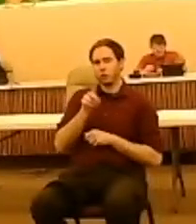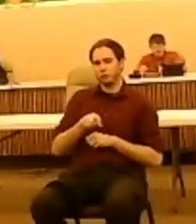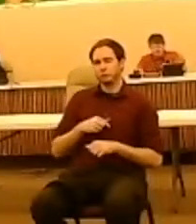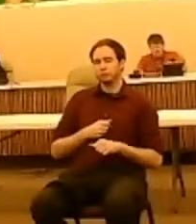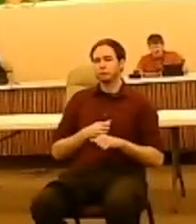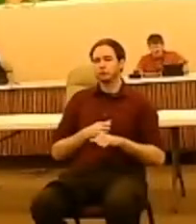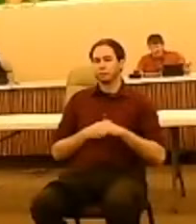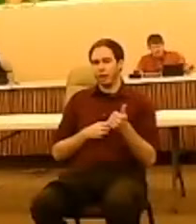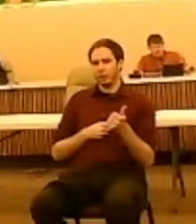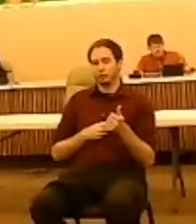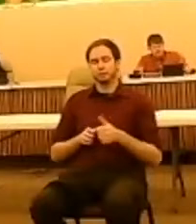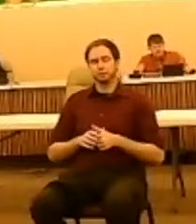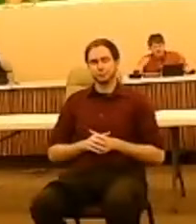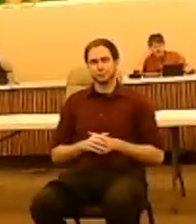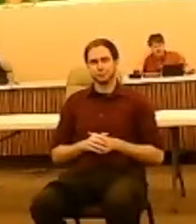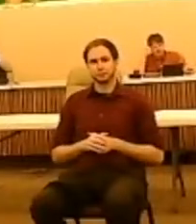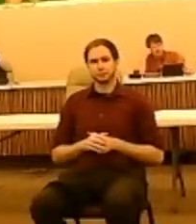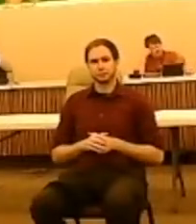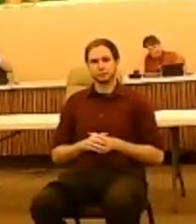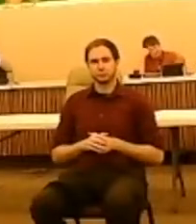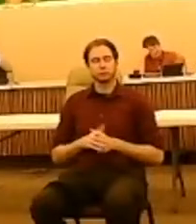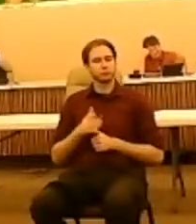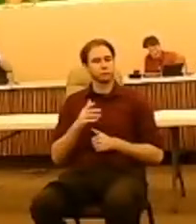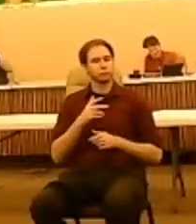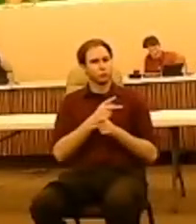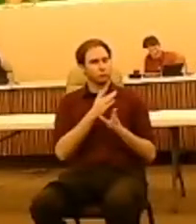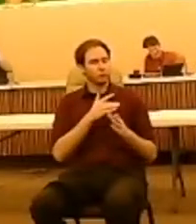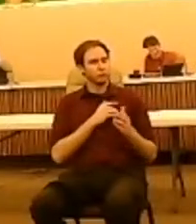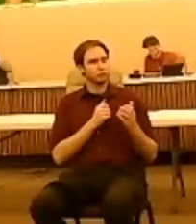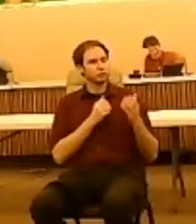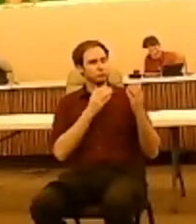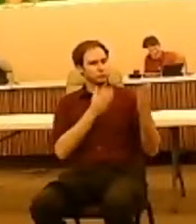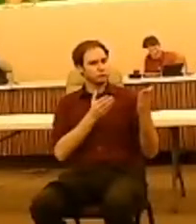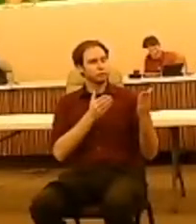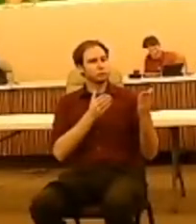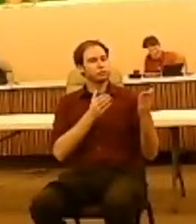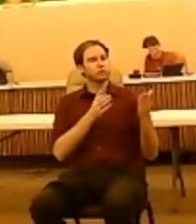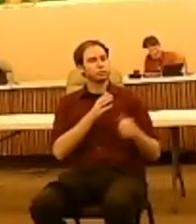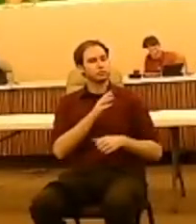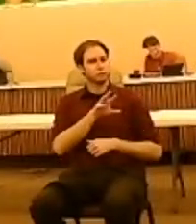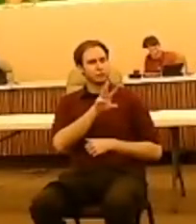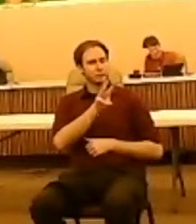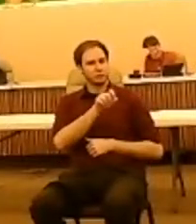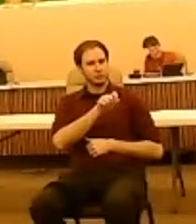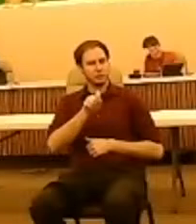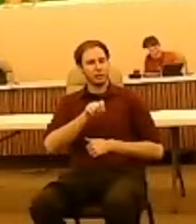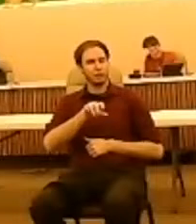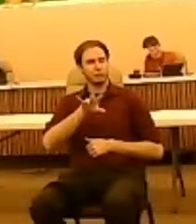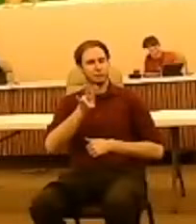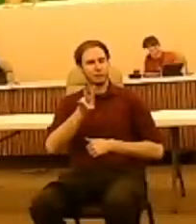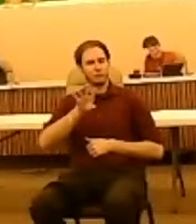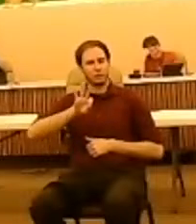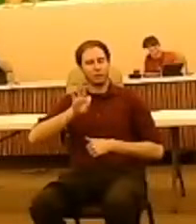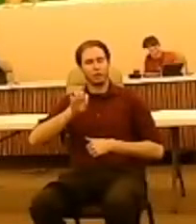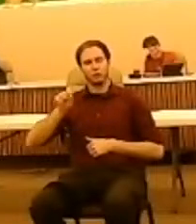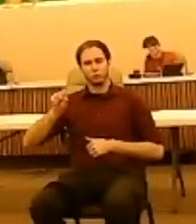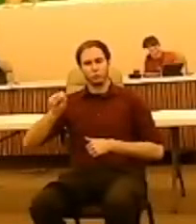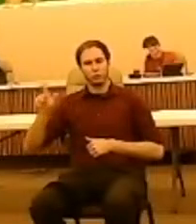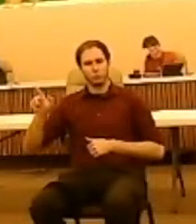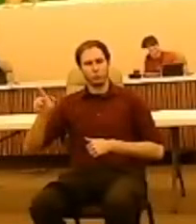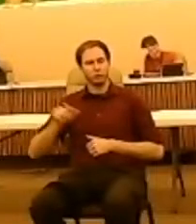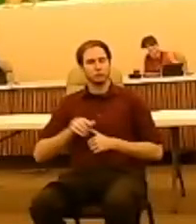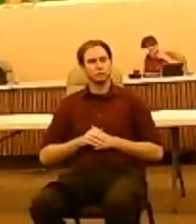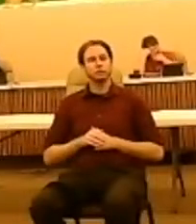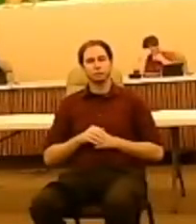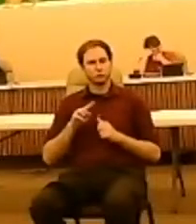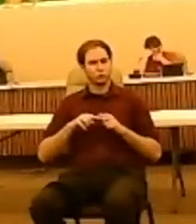Schultz. Aye. Supervisor Schultz and fellow board members, I have resolution number 6-79, 2021,